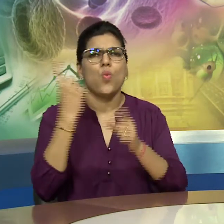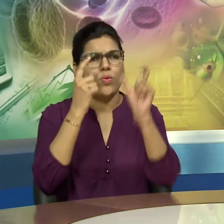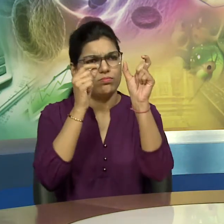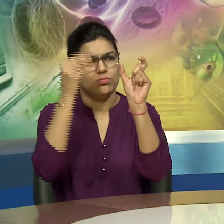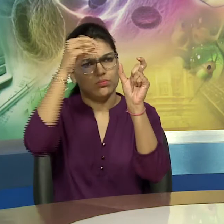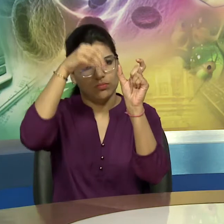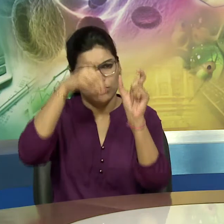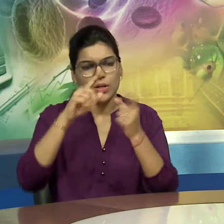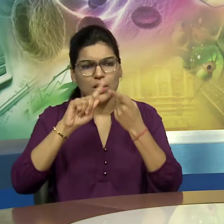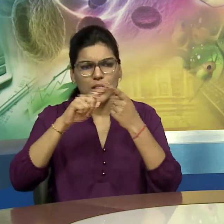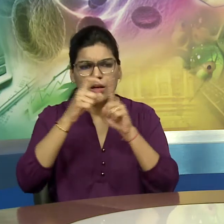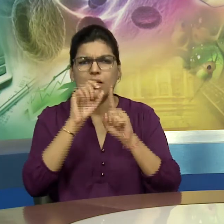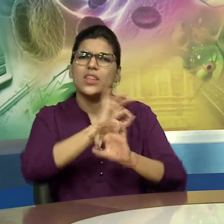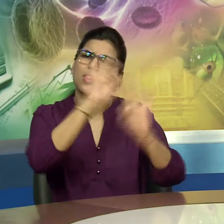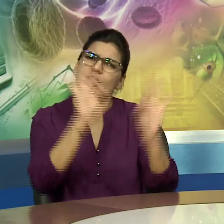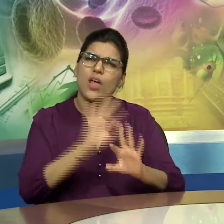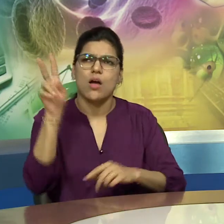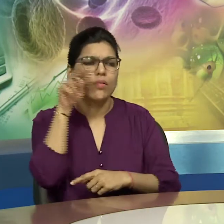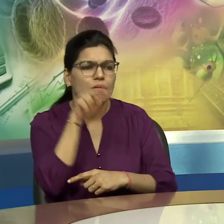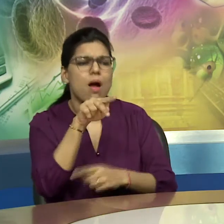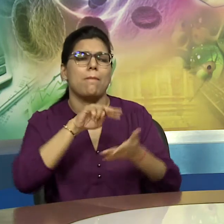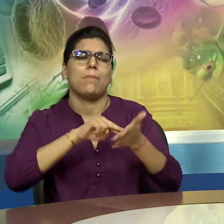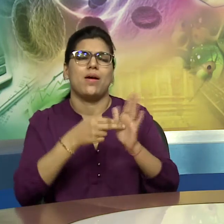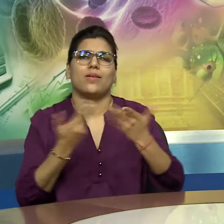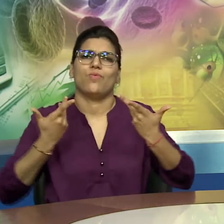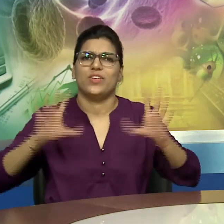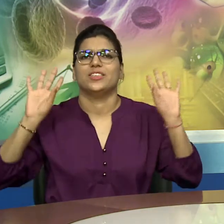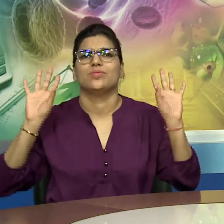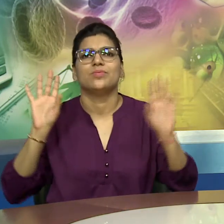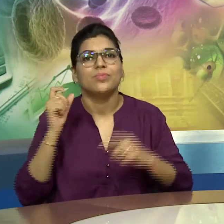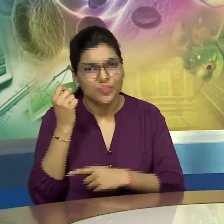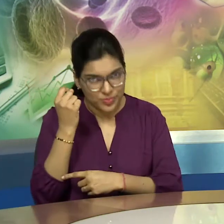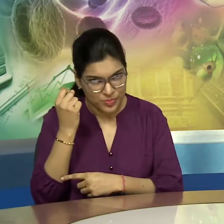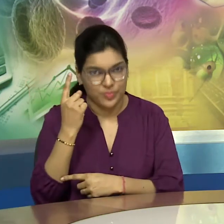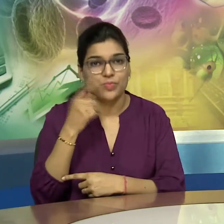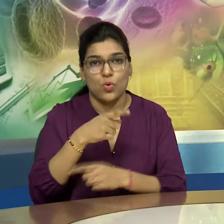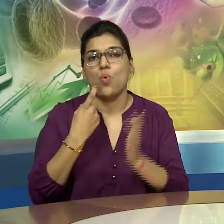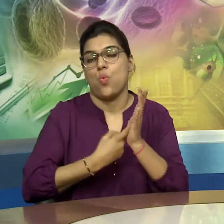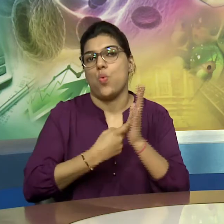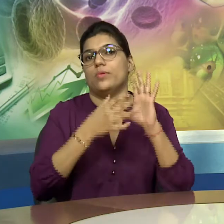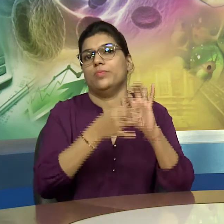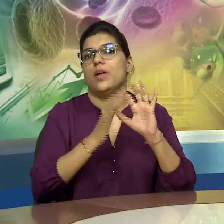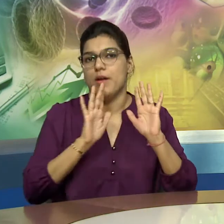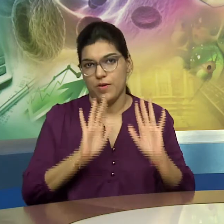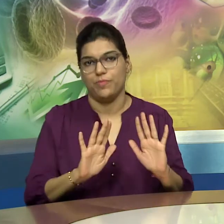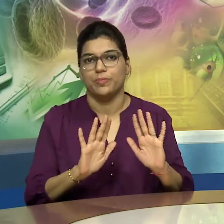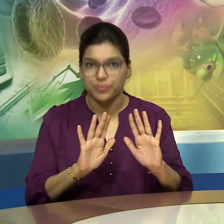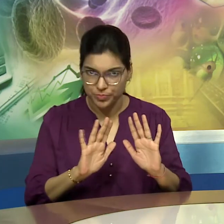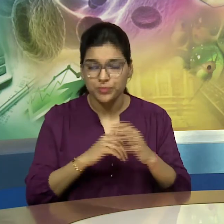that means that has happened a little while ago. So these